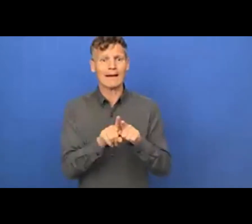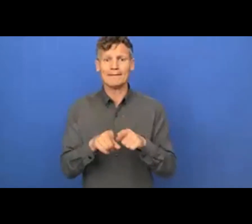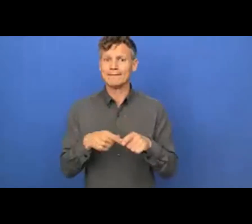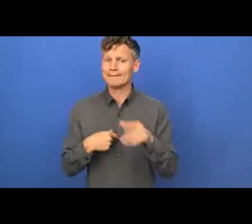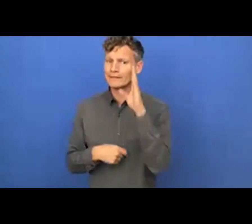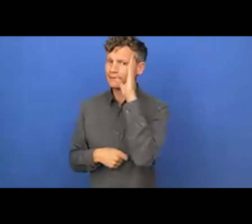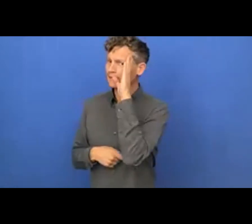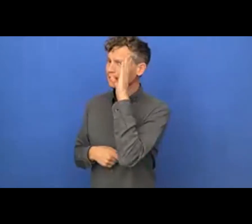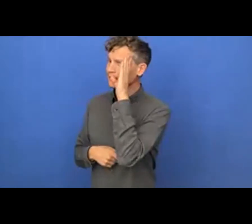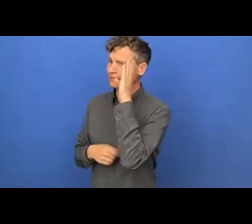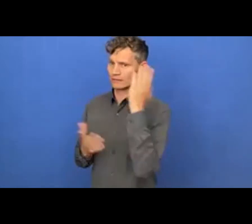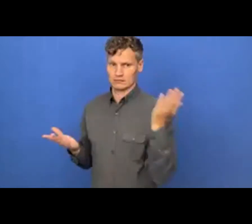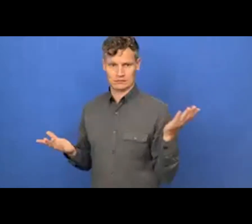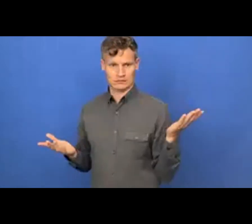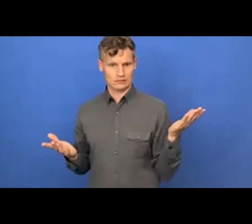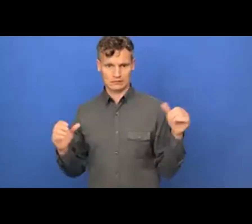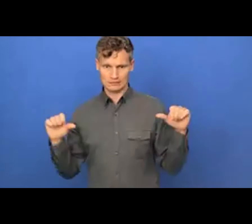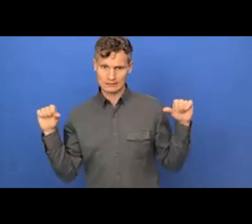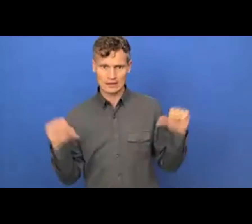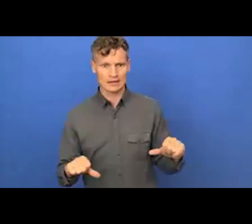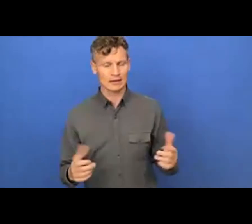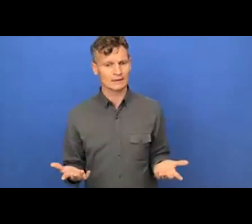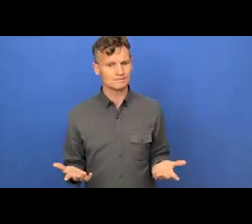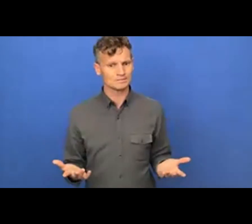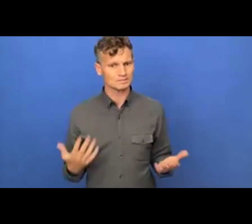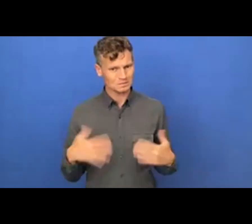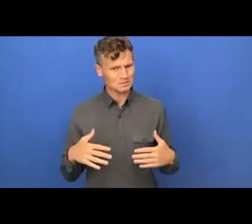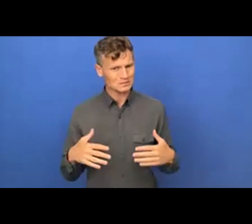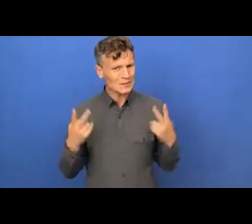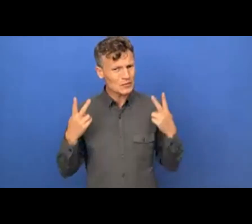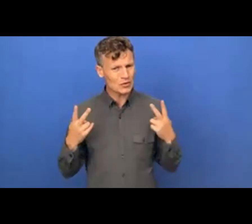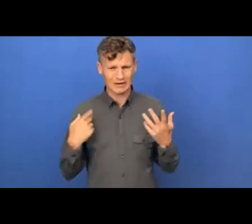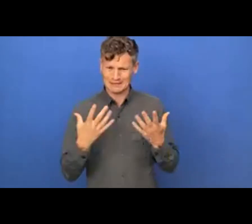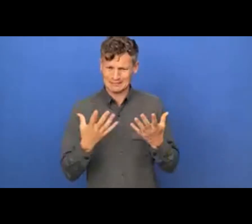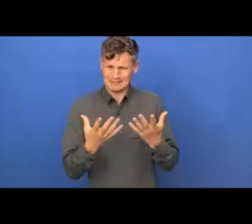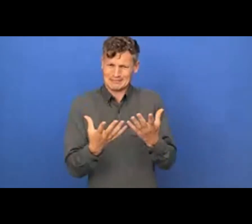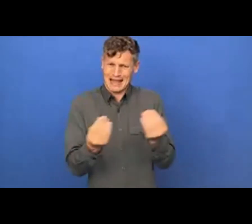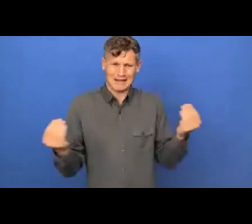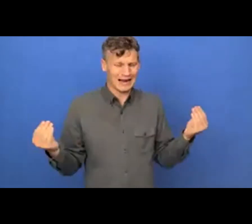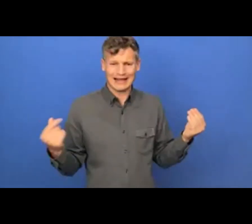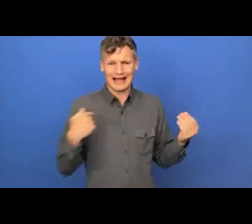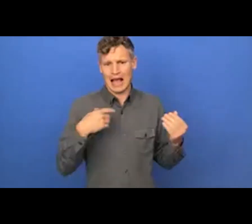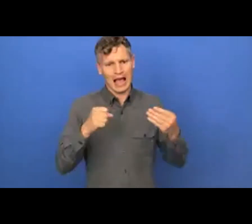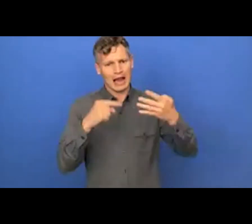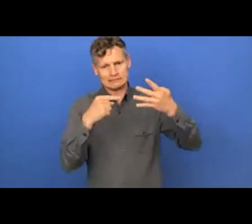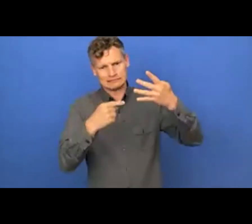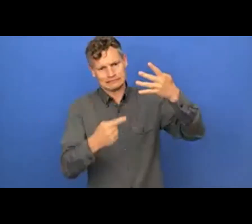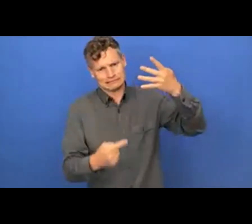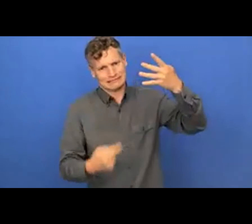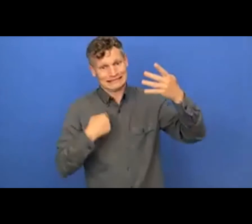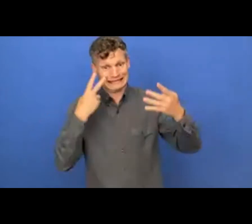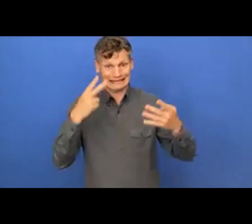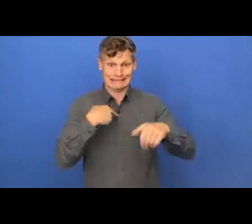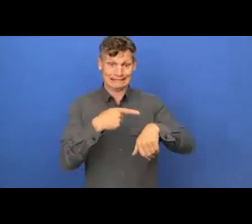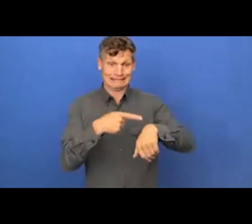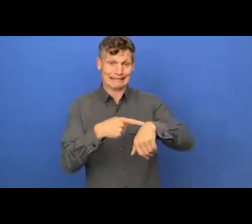also specific practitioner practice play an important role. There are many, many other things I could say, but I can see that I have exhausted the time